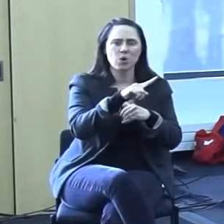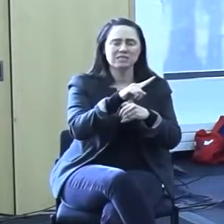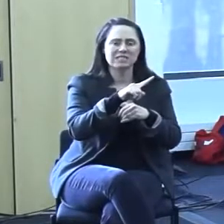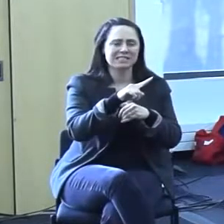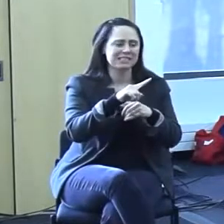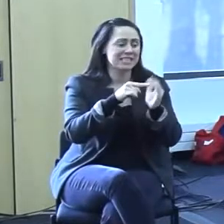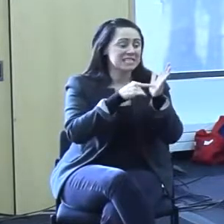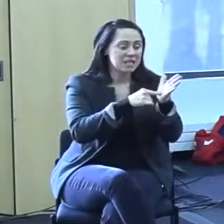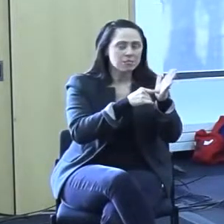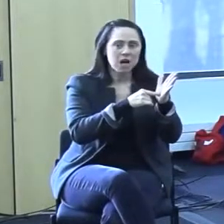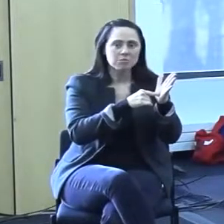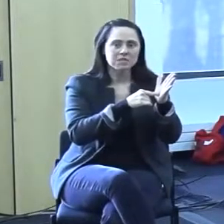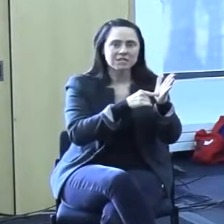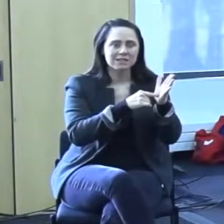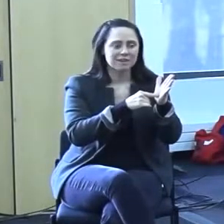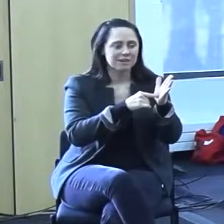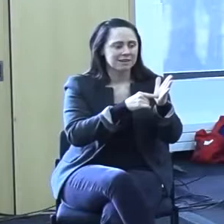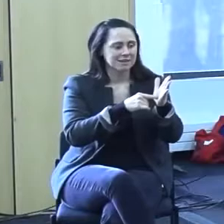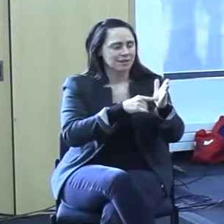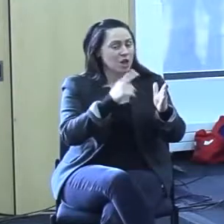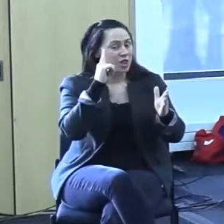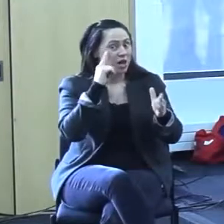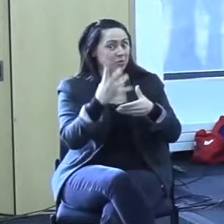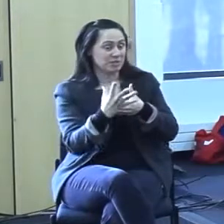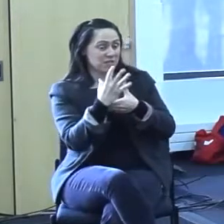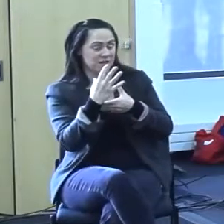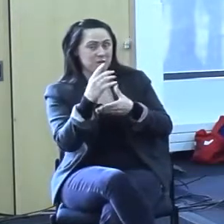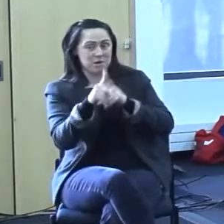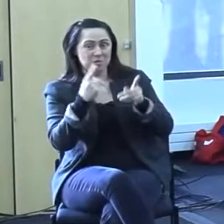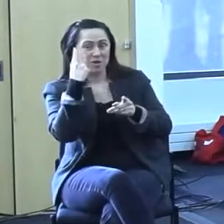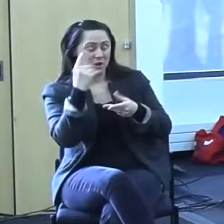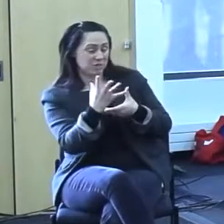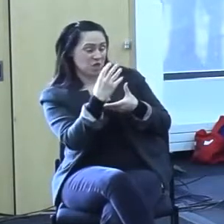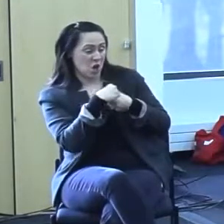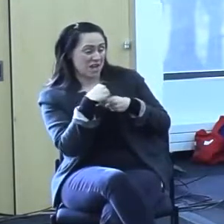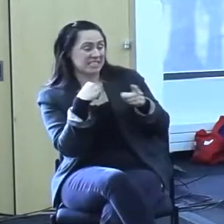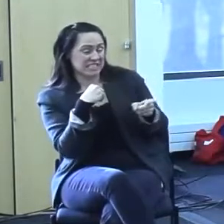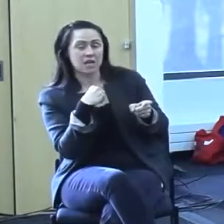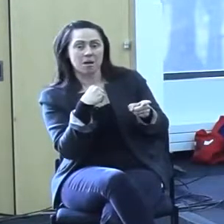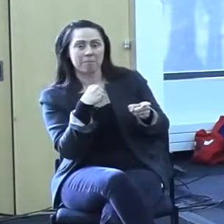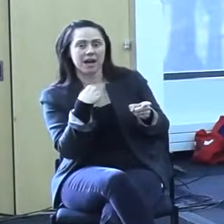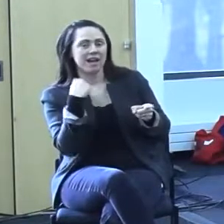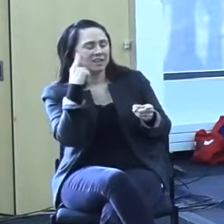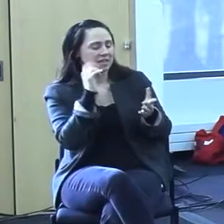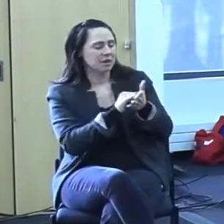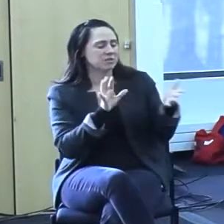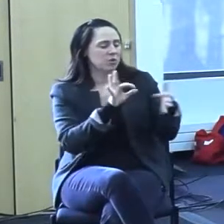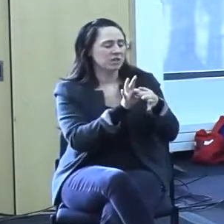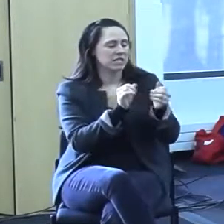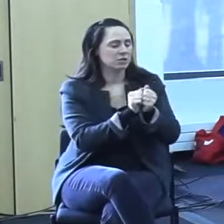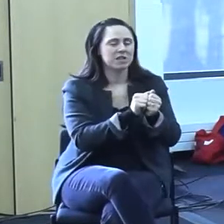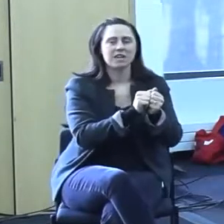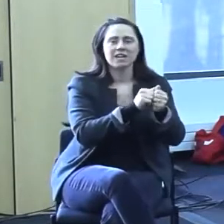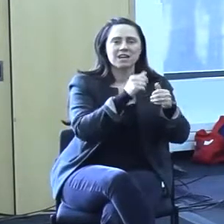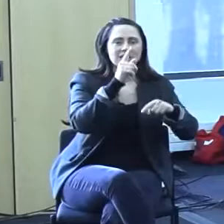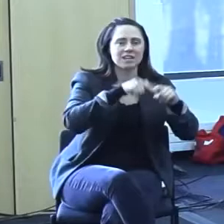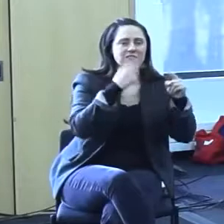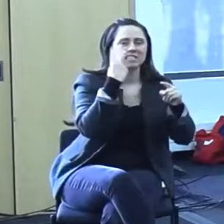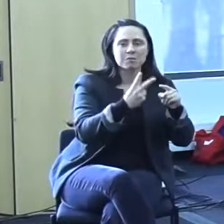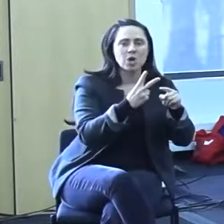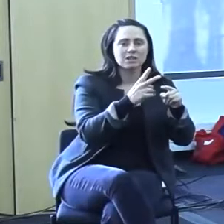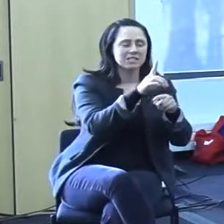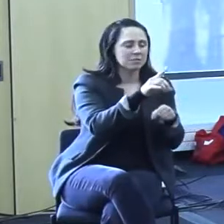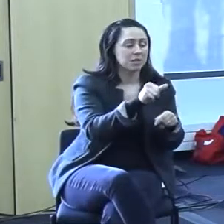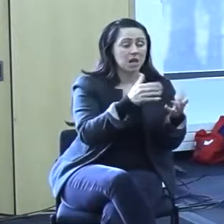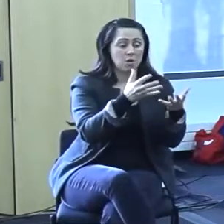symptoms were mistaken for autism. So I think that was like the correlation, like with the invisible disability. So I think, like I